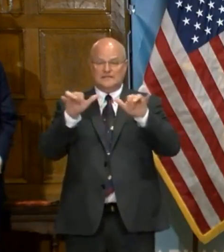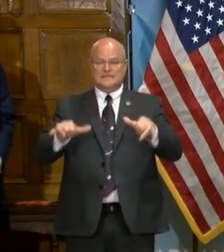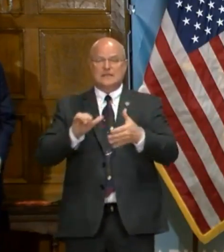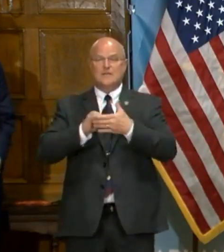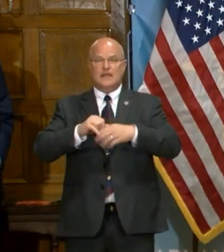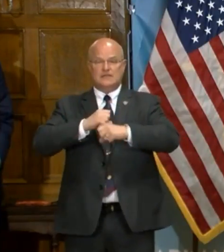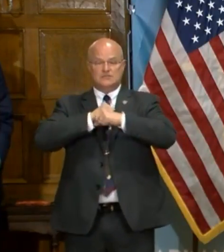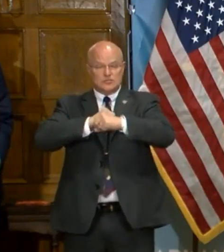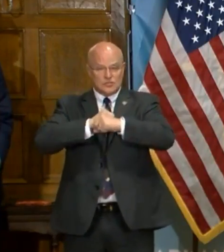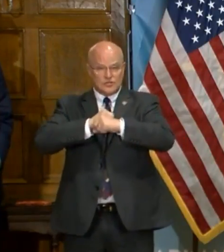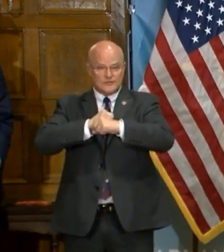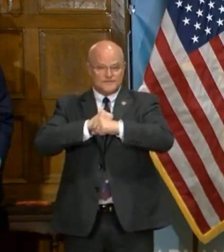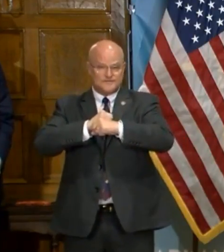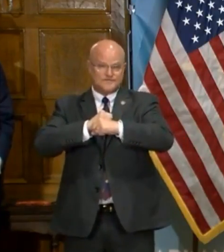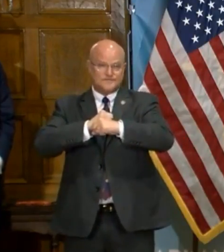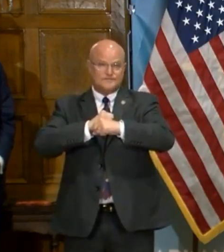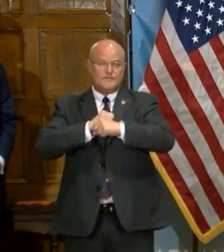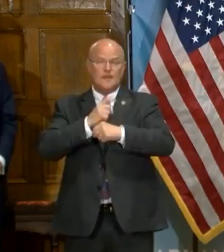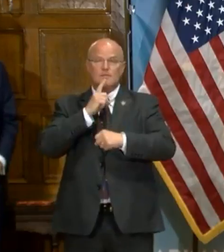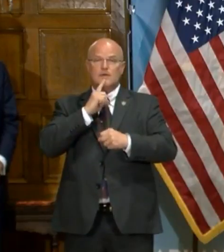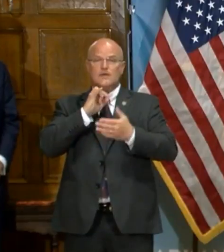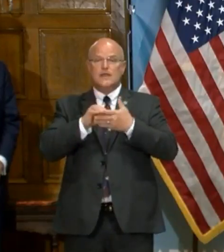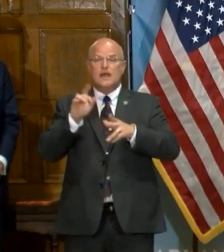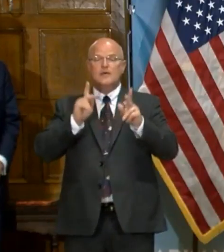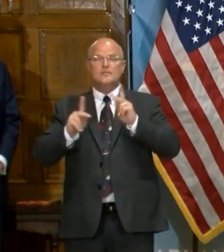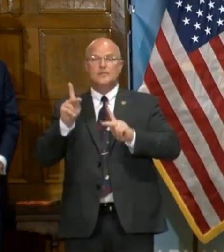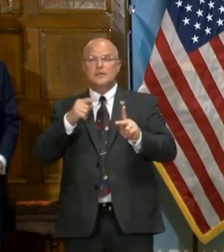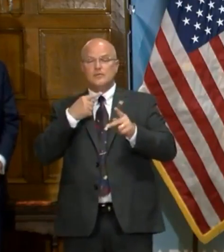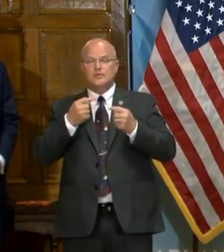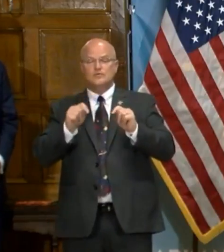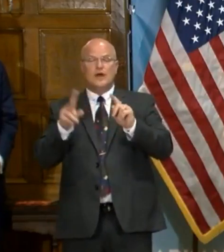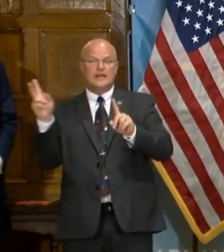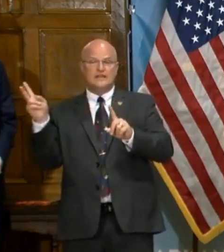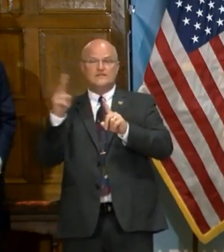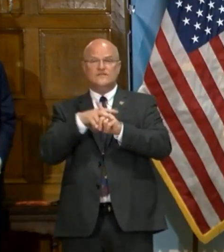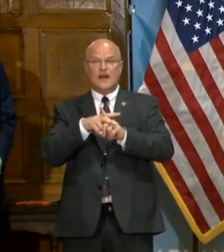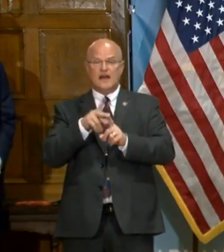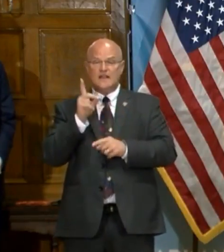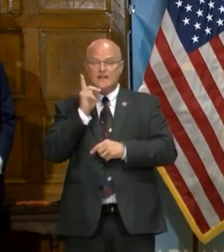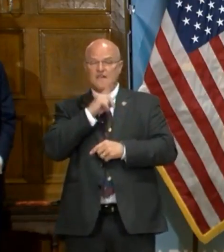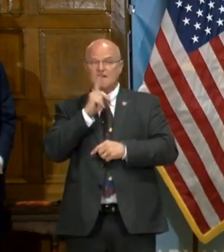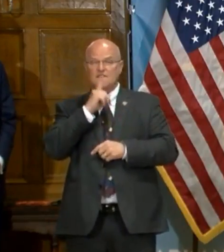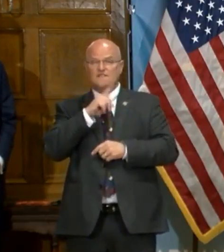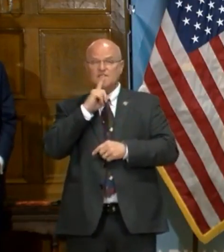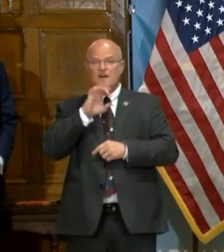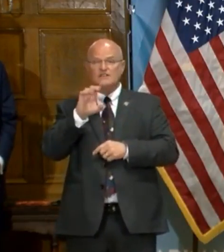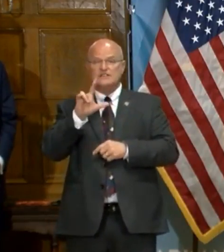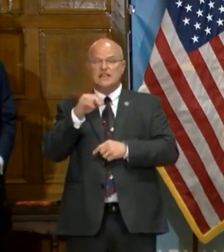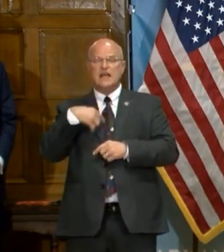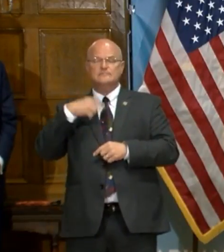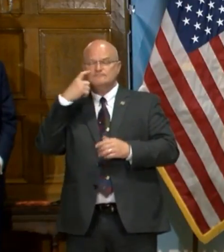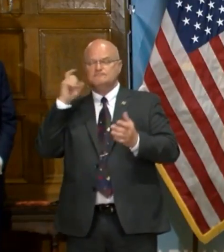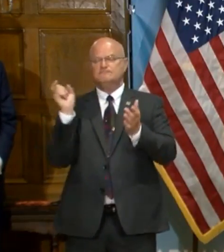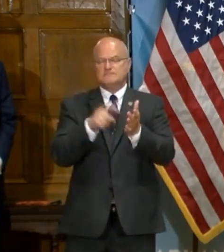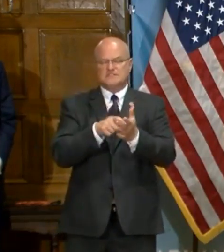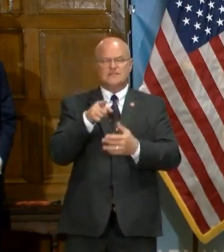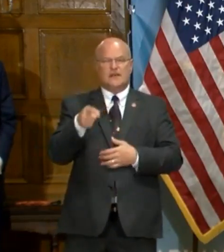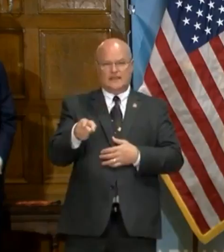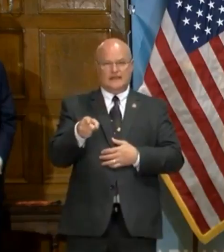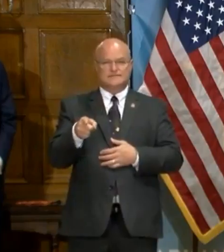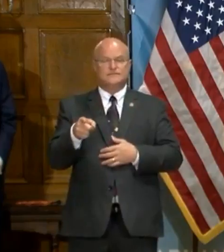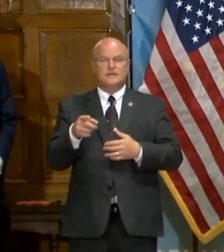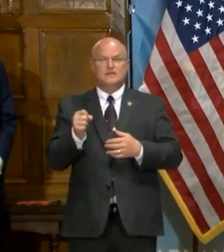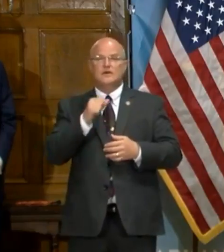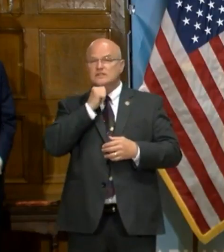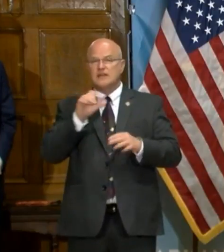system that is secure and make sure that anyone who is trying to file a fraudulent claim, that we'll be able to identify that up